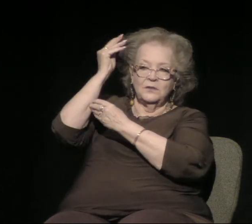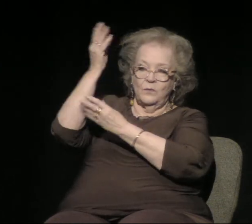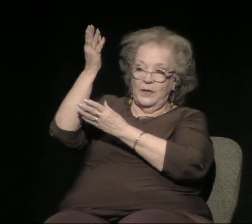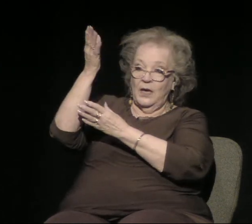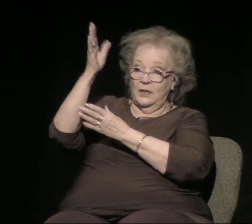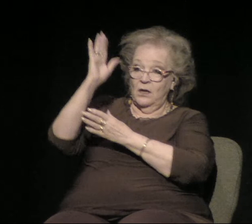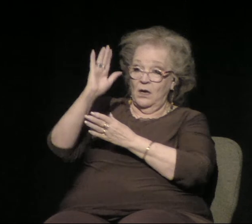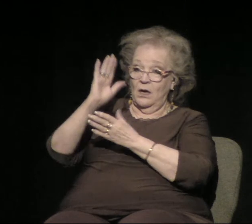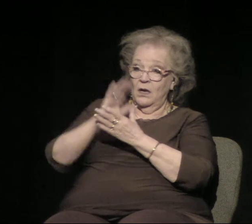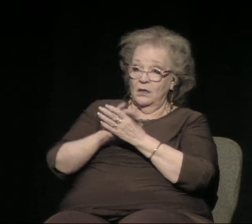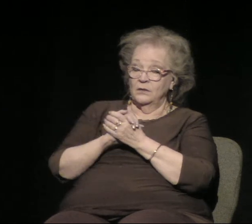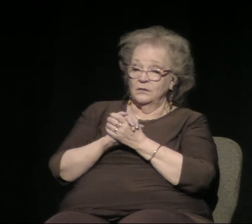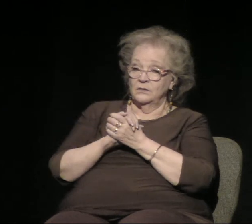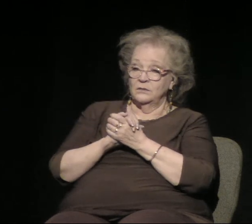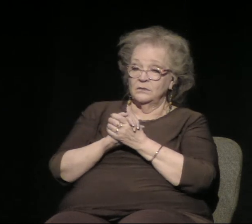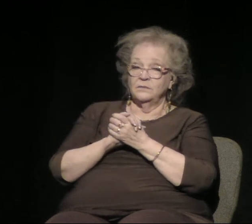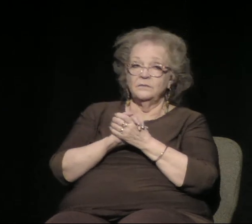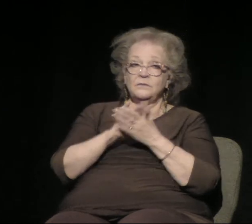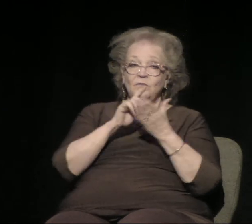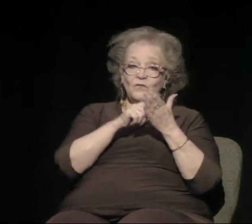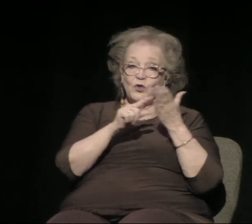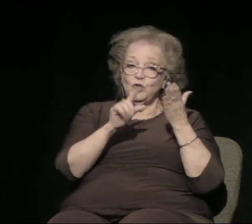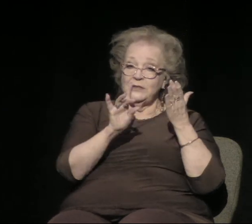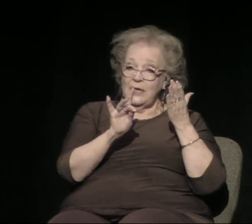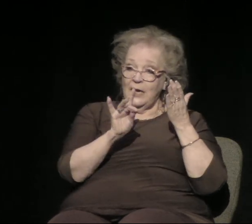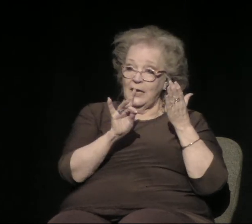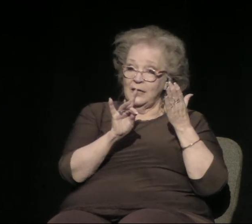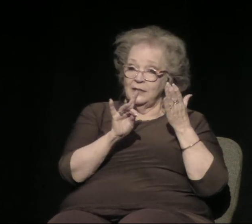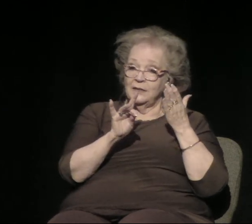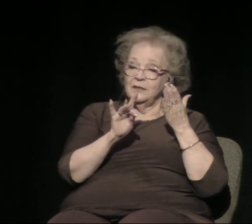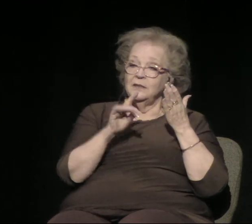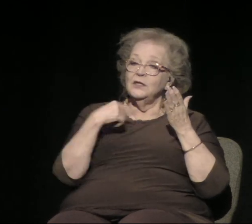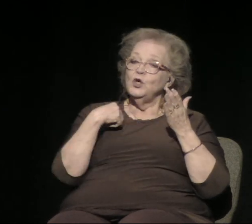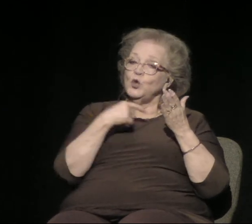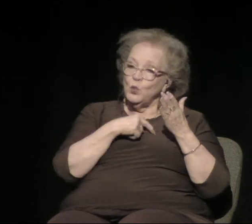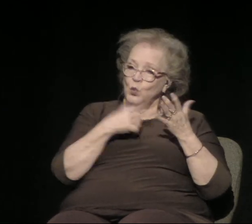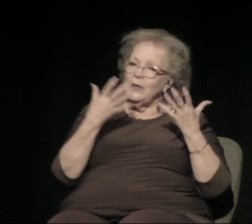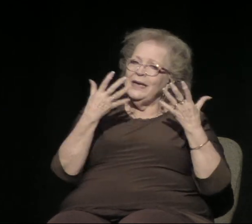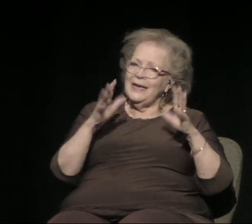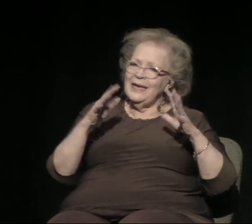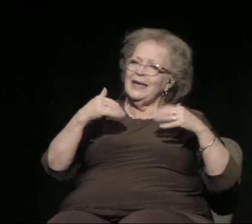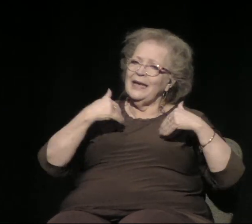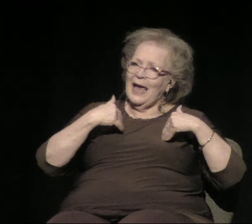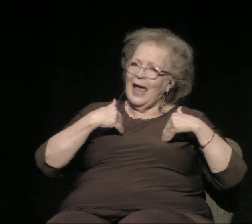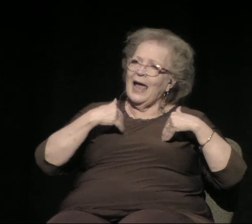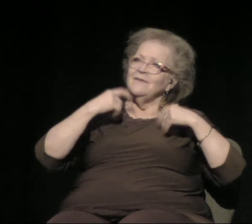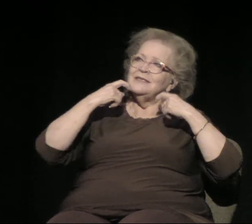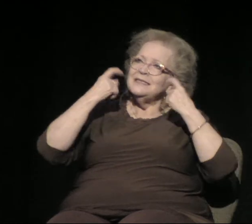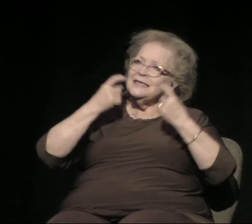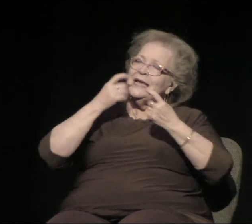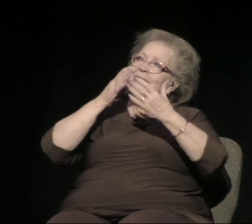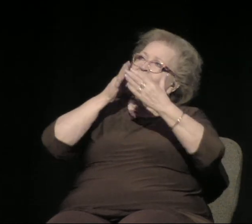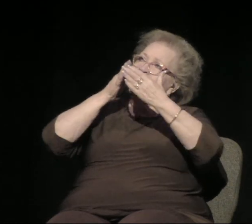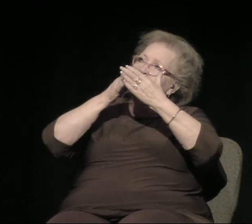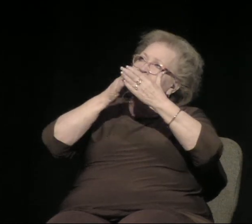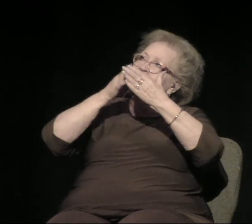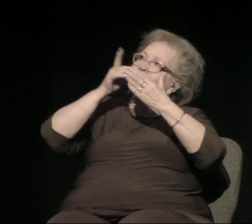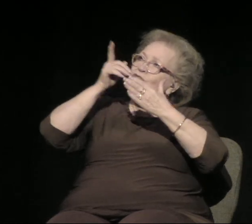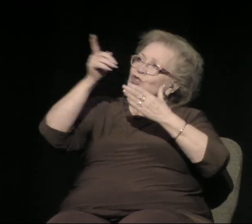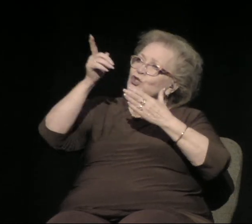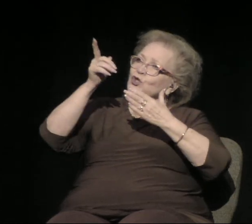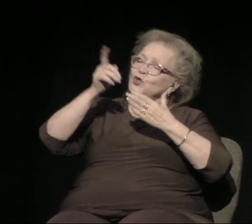words of verse 8. It's the second time Daniel says, "We have sinned against you." He's admitting that